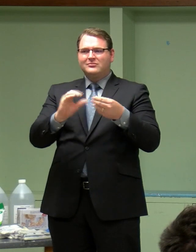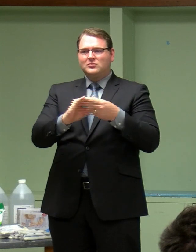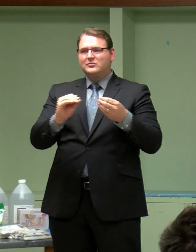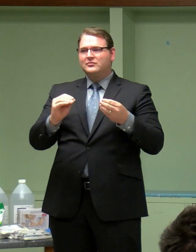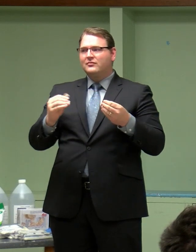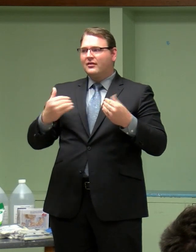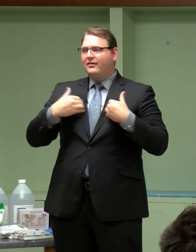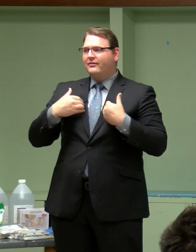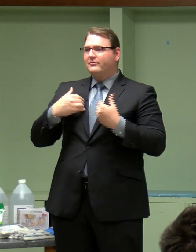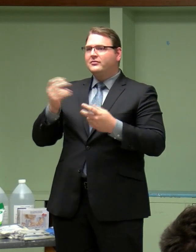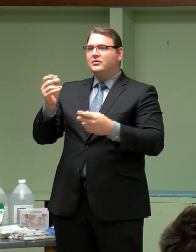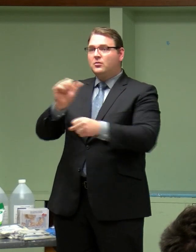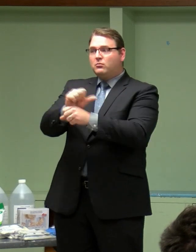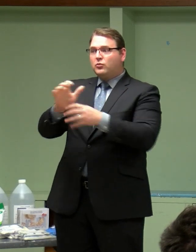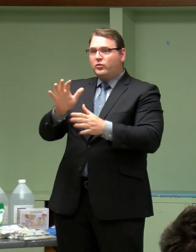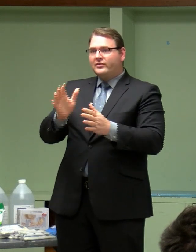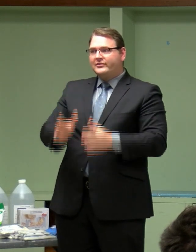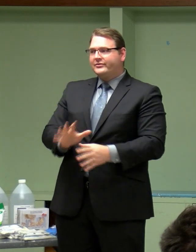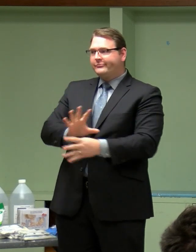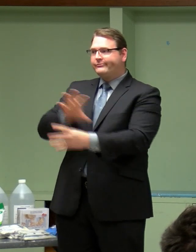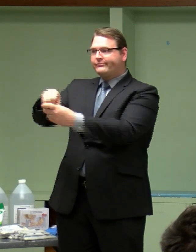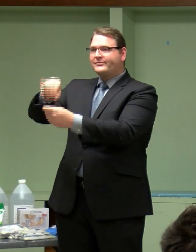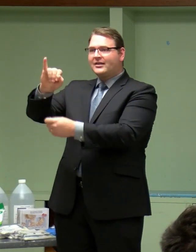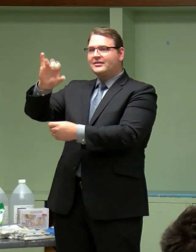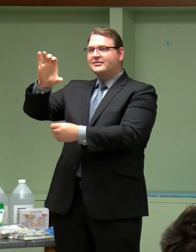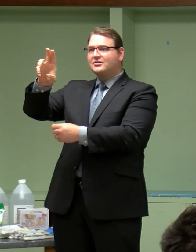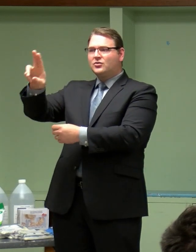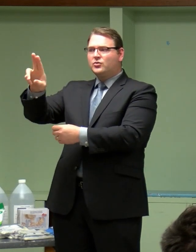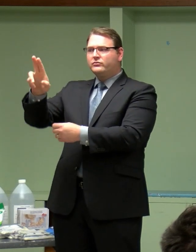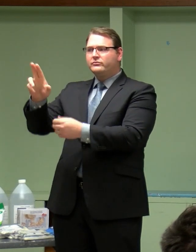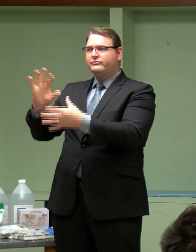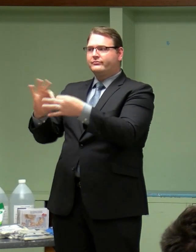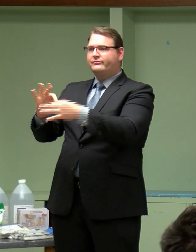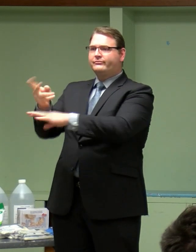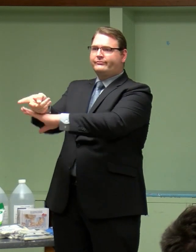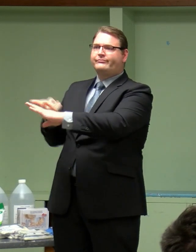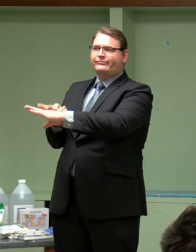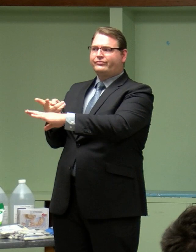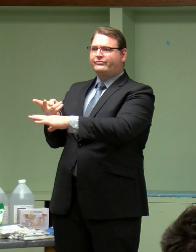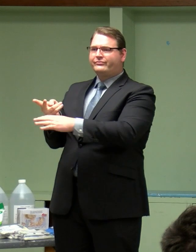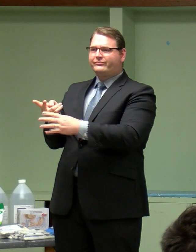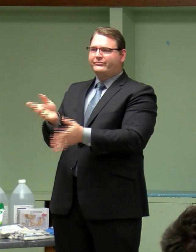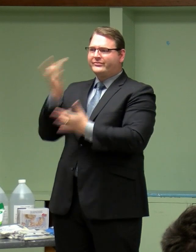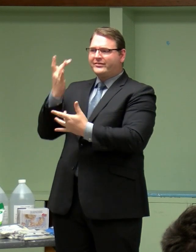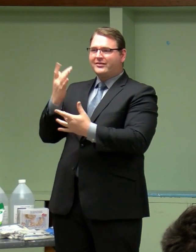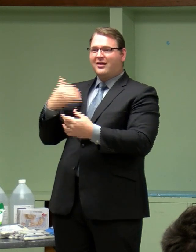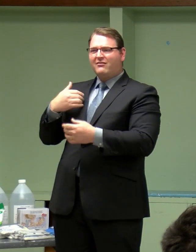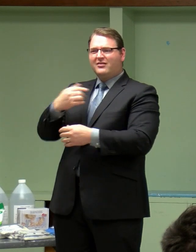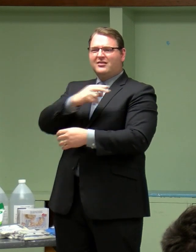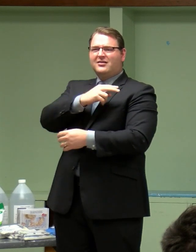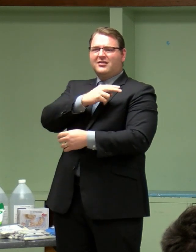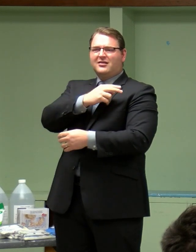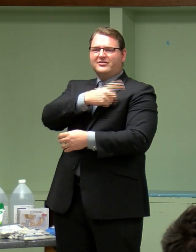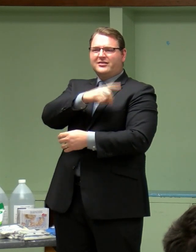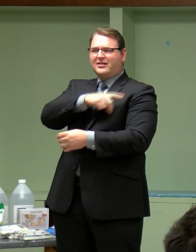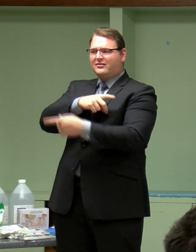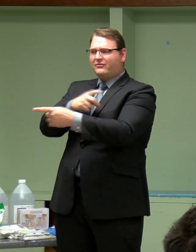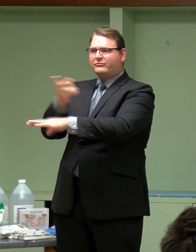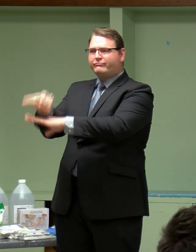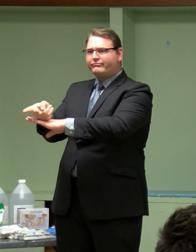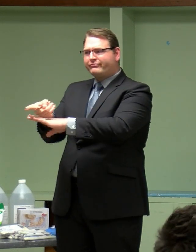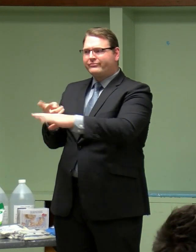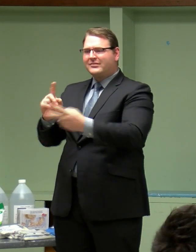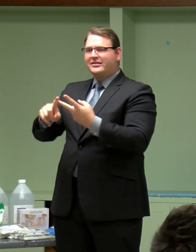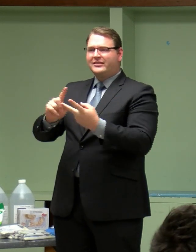after day about our homicide detective who has remained in the intensive care unit. We've heard day after day about our firefighter captain who is in the intensive care